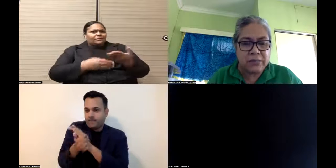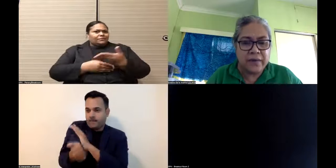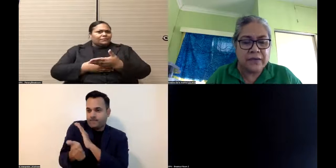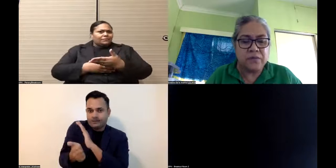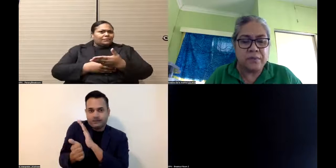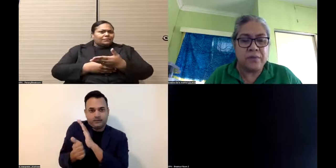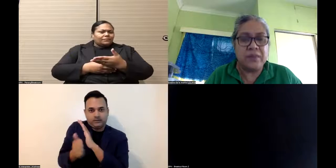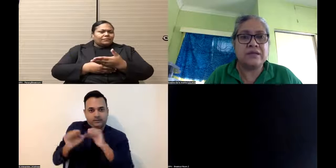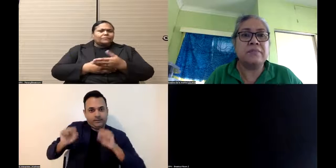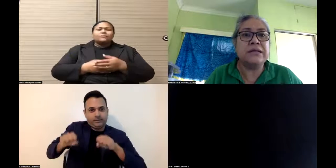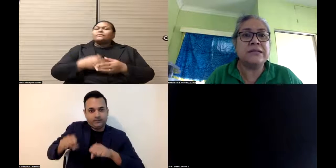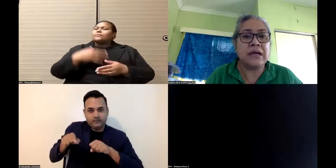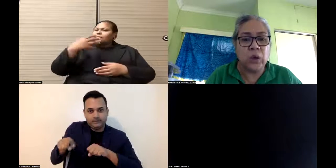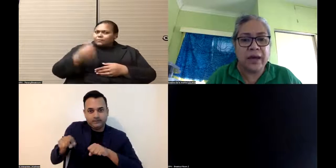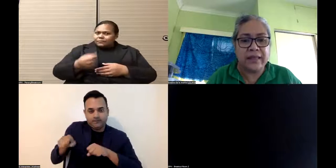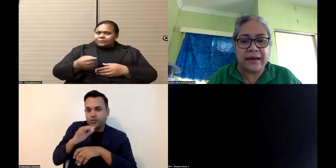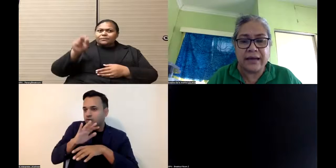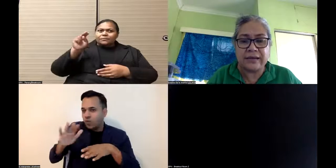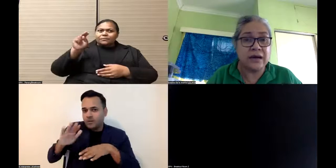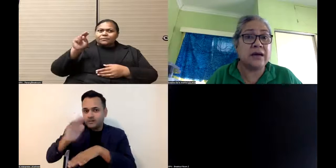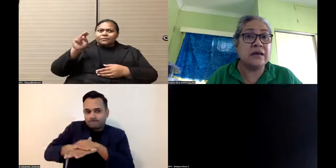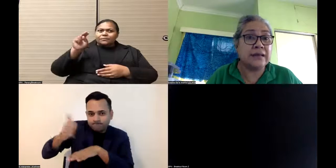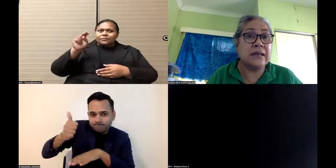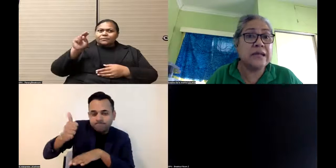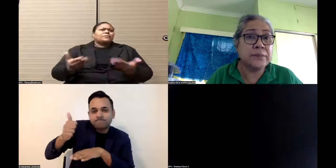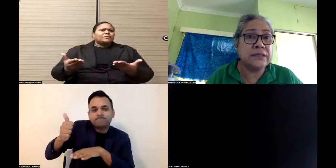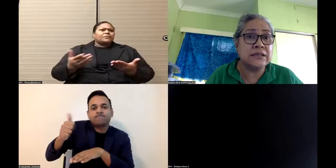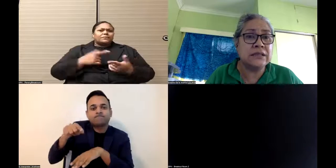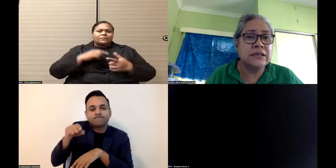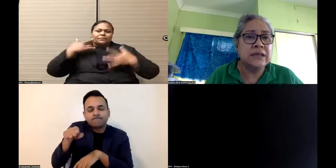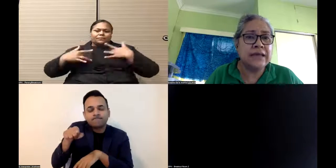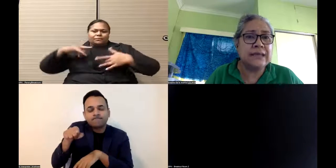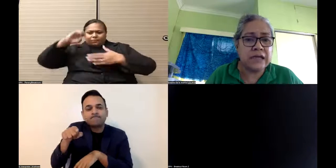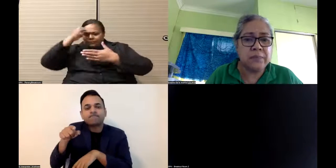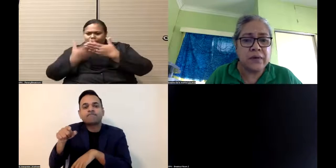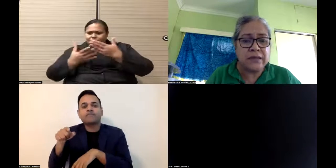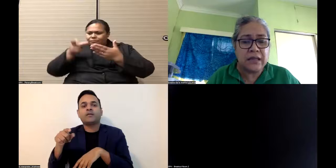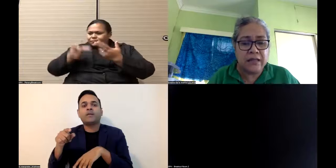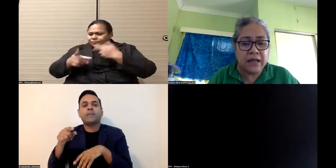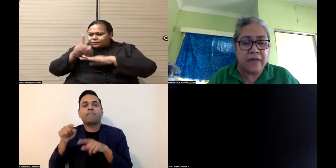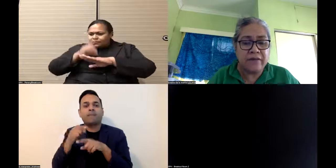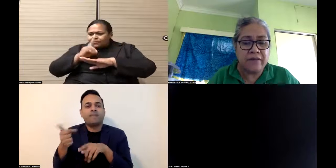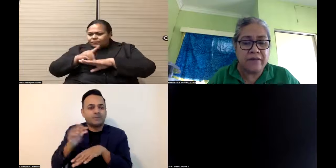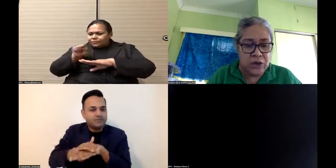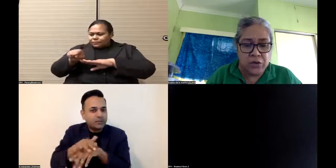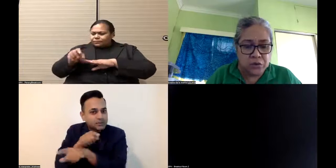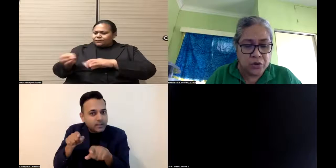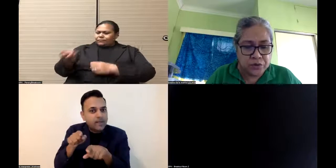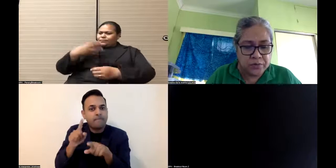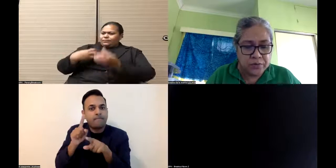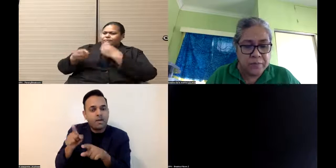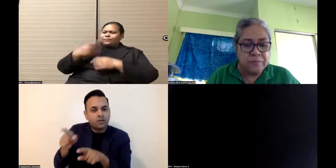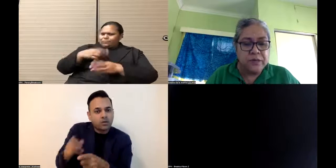living experience of people with disability and look at that as their expertise, as the experience that they have a lot